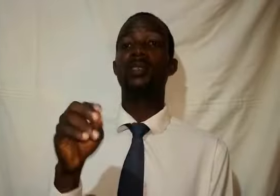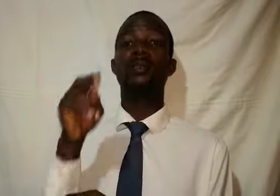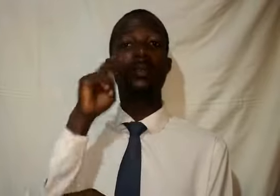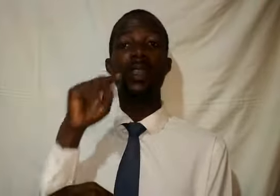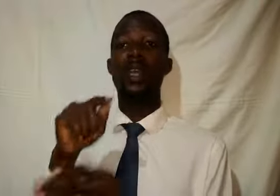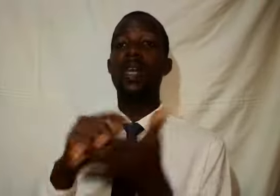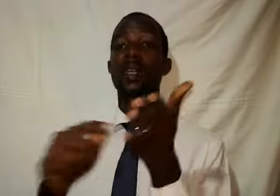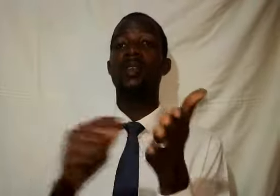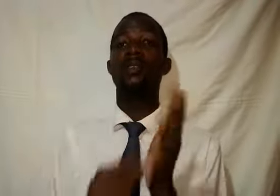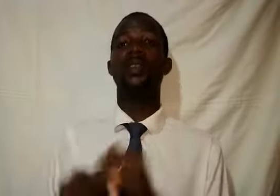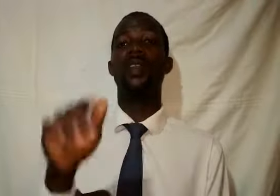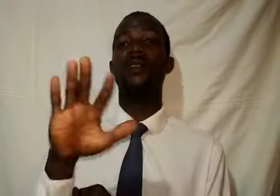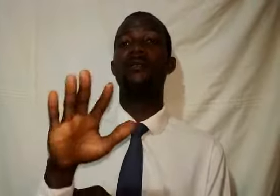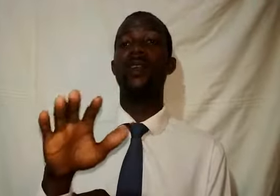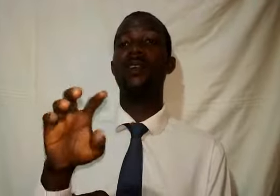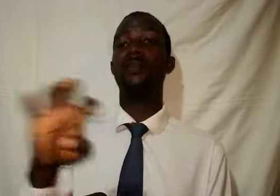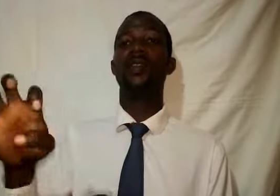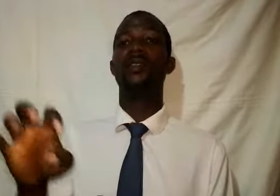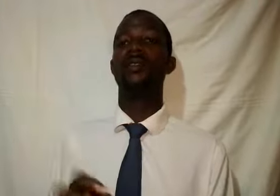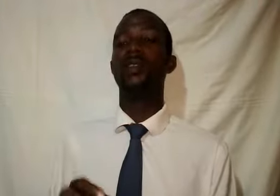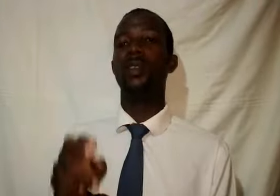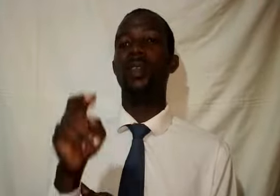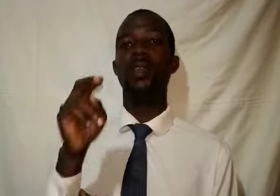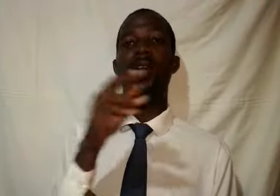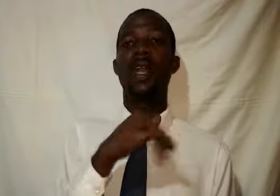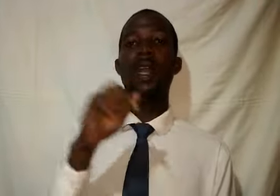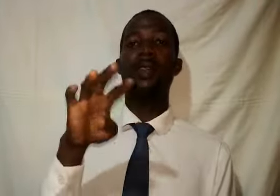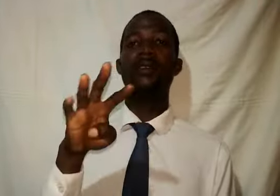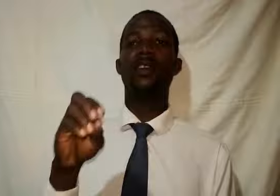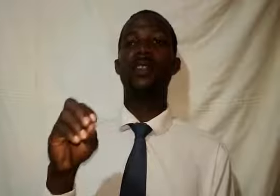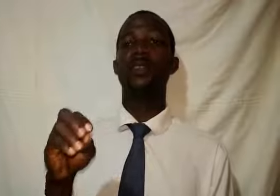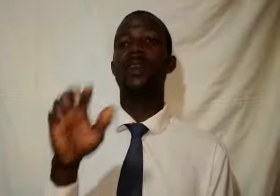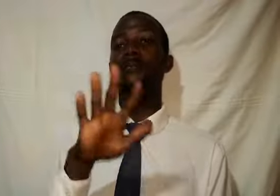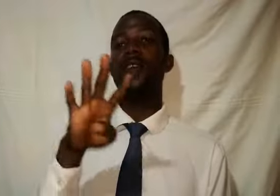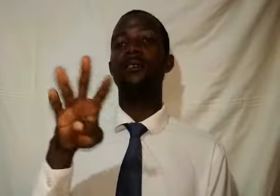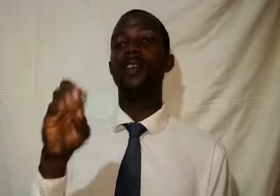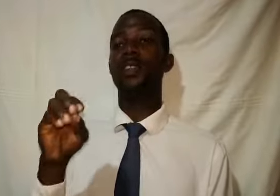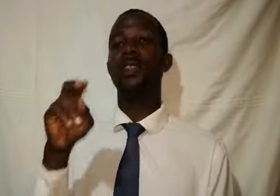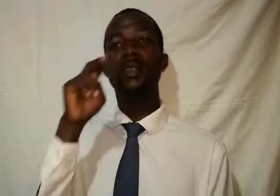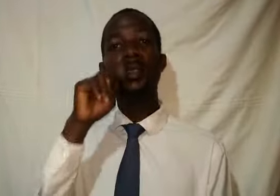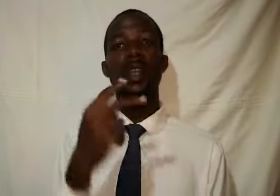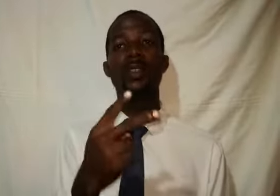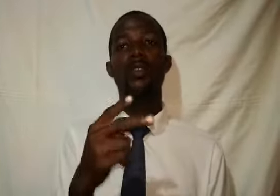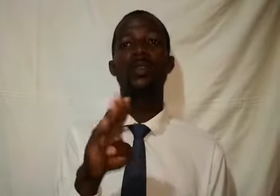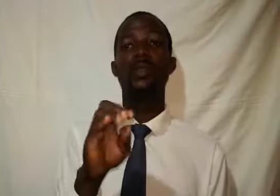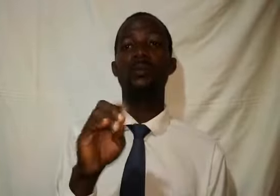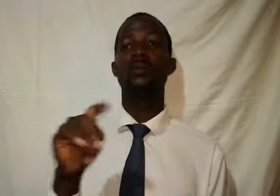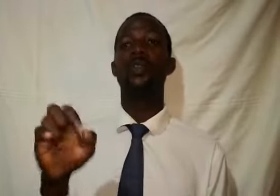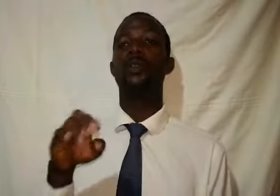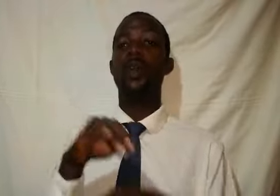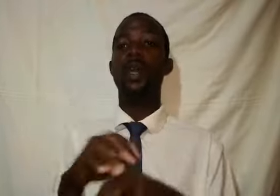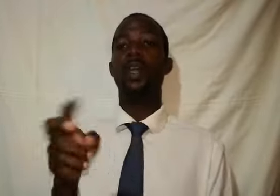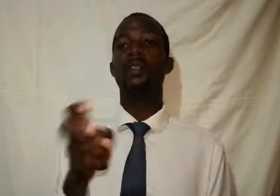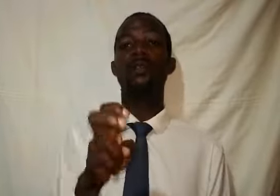equals 500. And 40 naira. 2 bottles at 200 naira cost